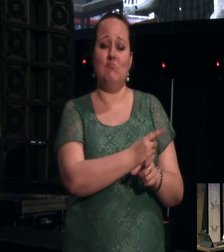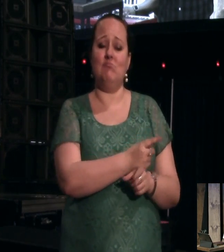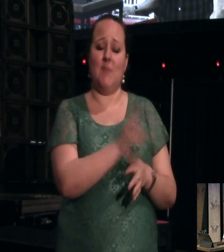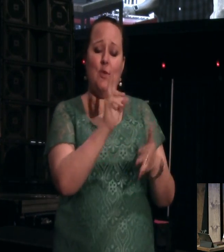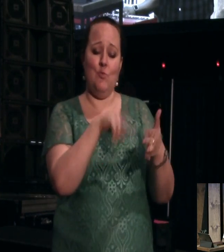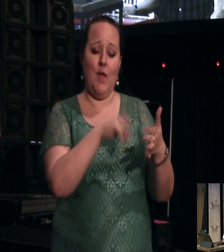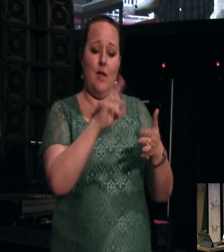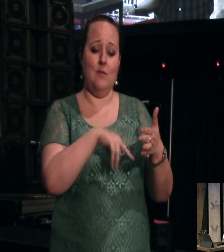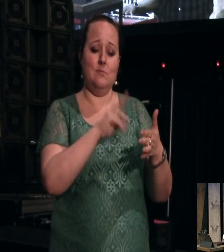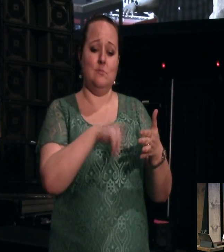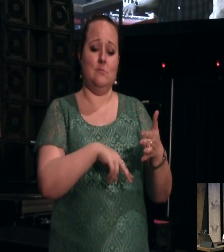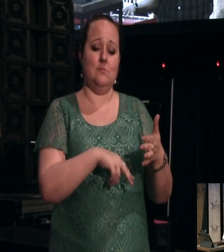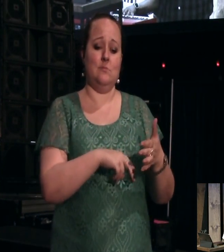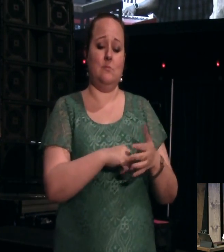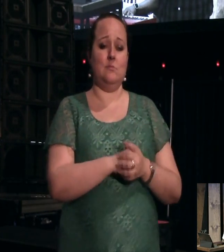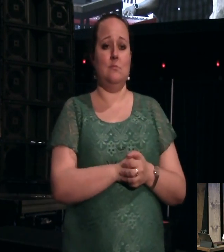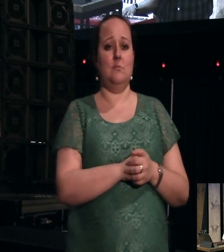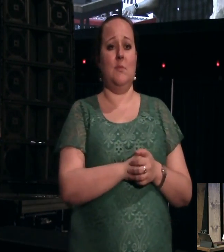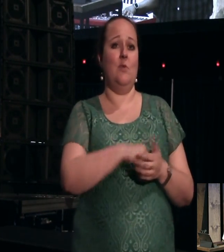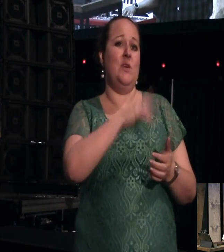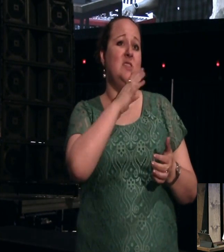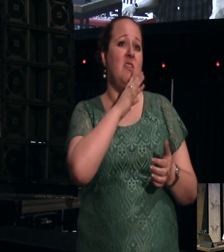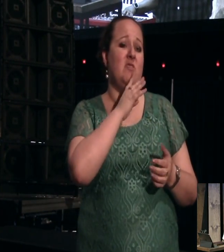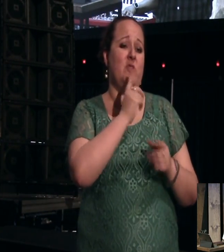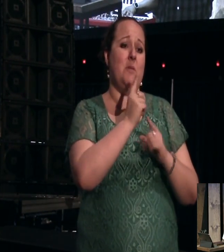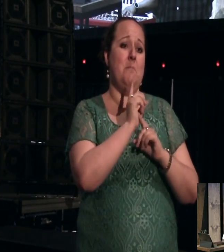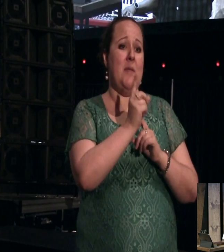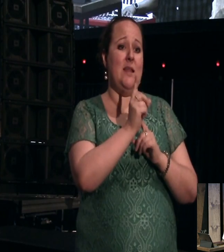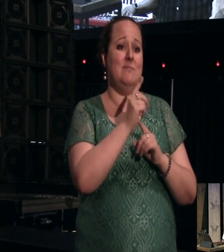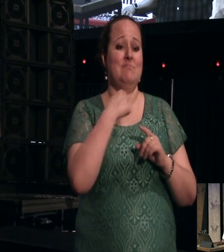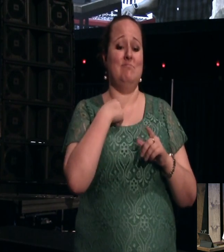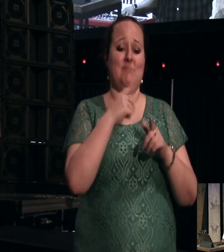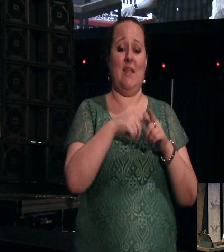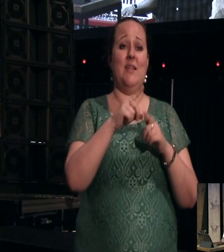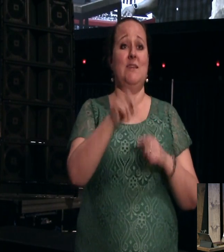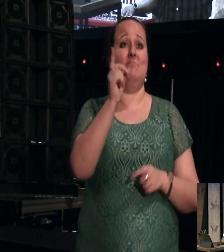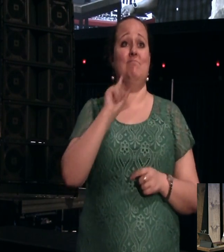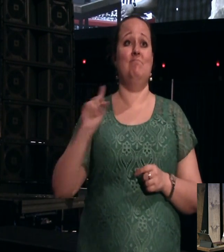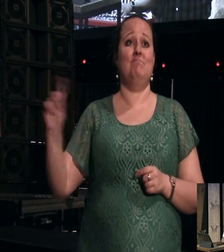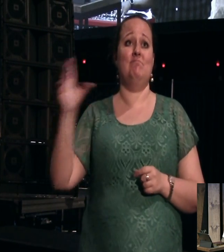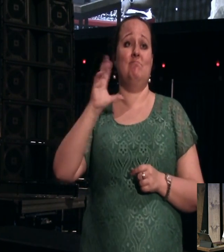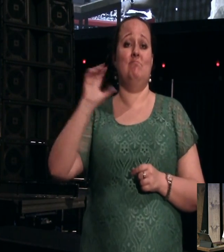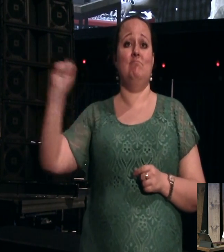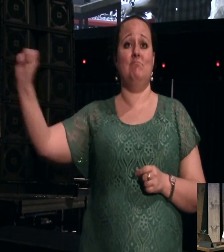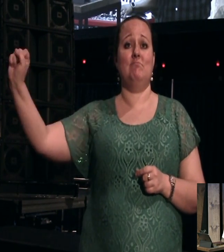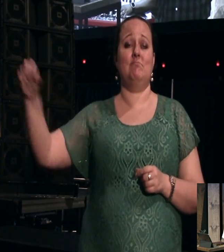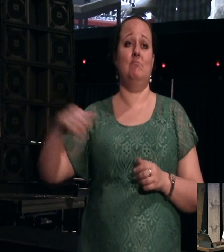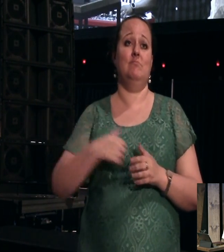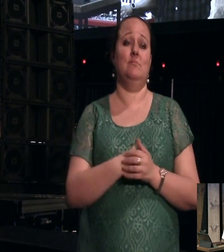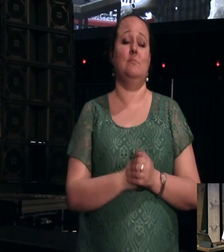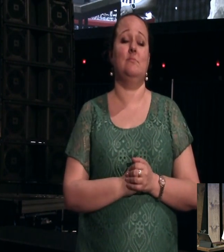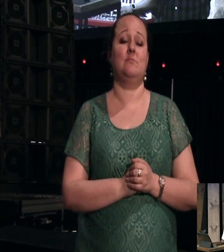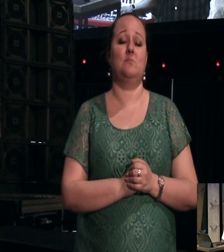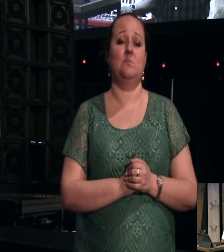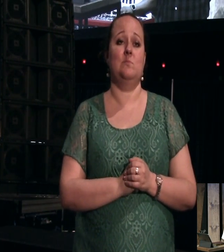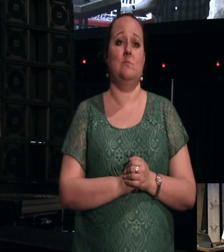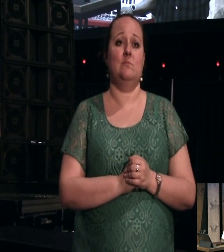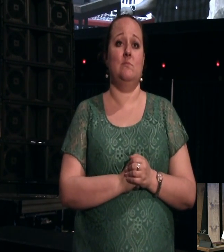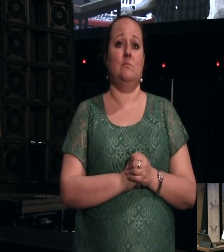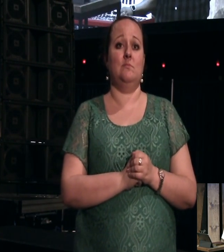And he read that, and we talked for another minute, and he walked